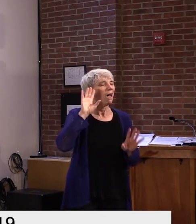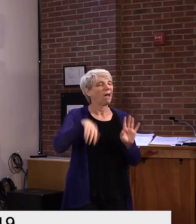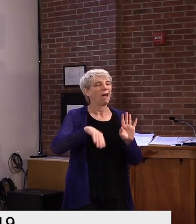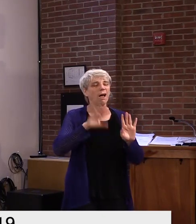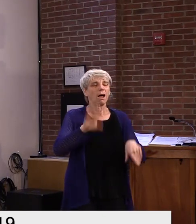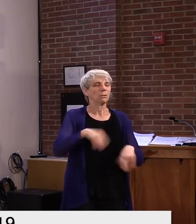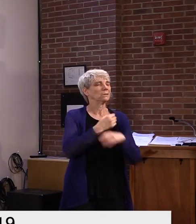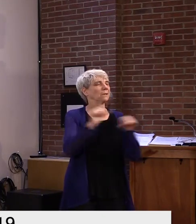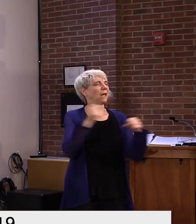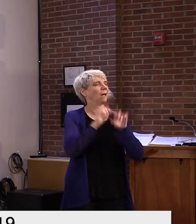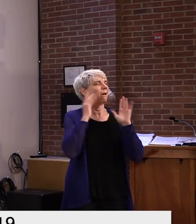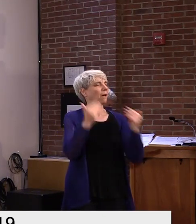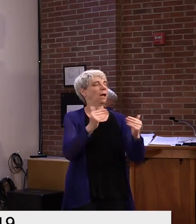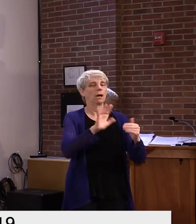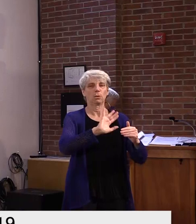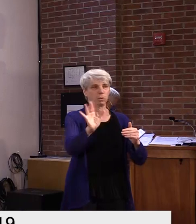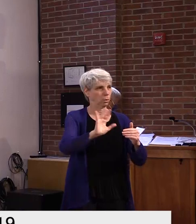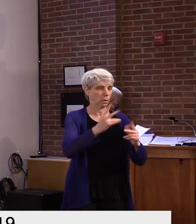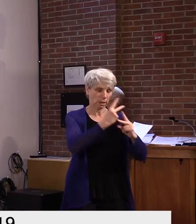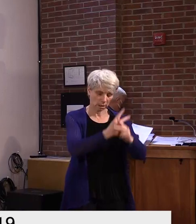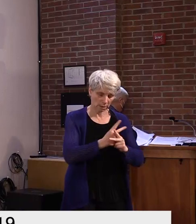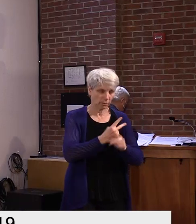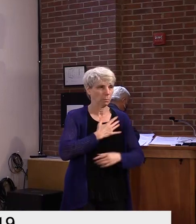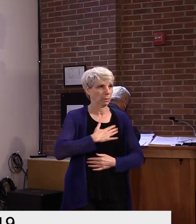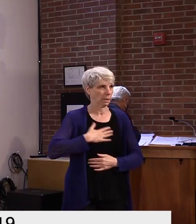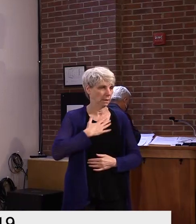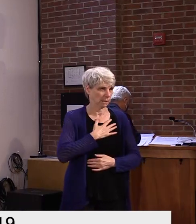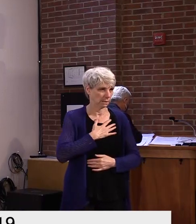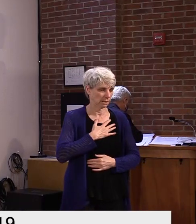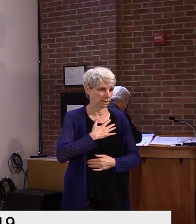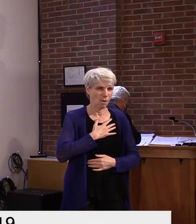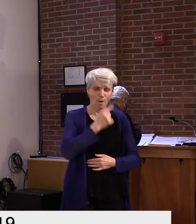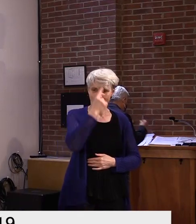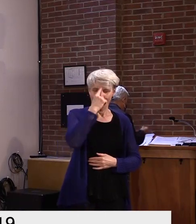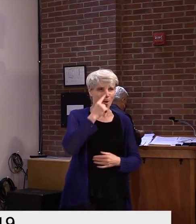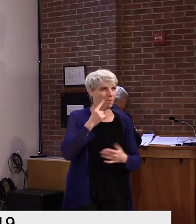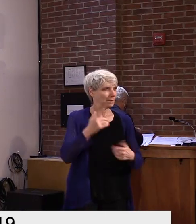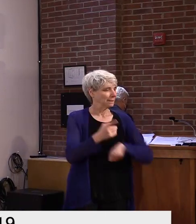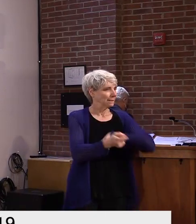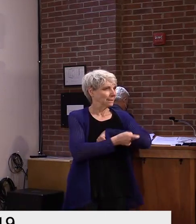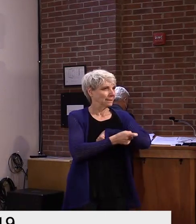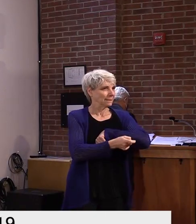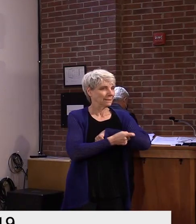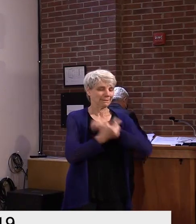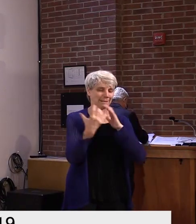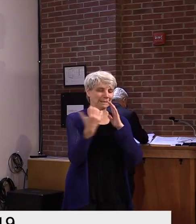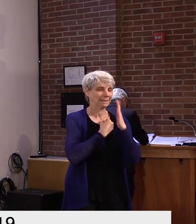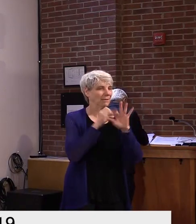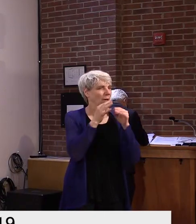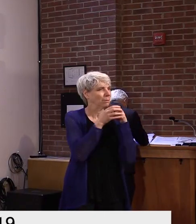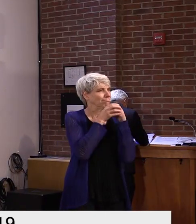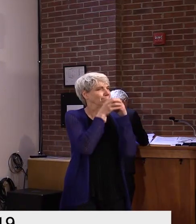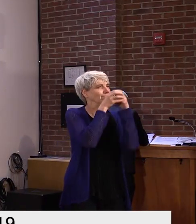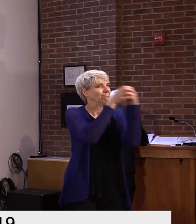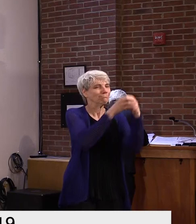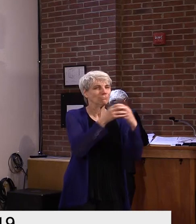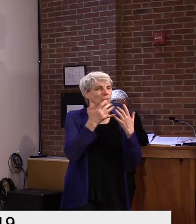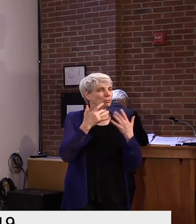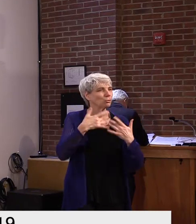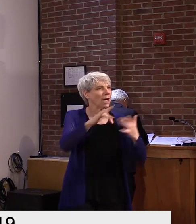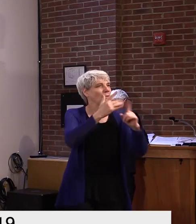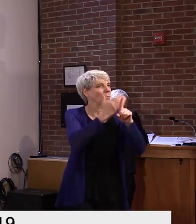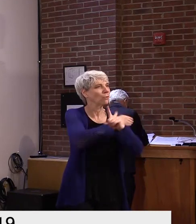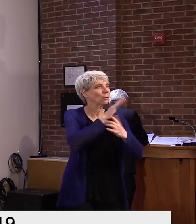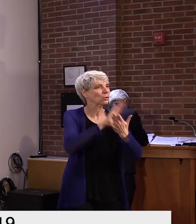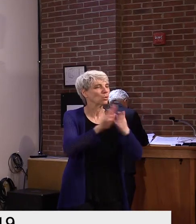now. And think twice about fitting in a family trip or gathering before school starts. Just consider the